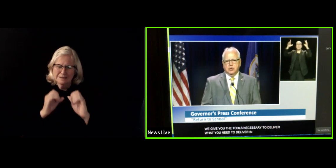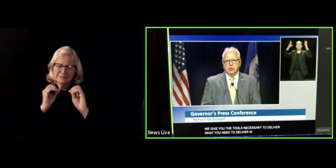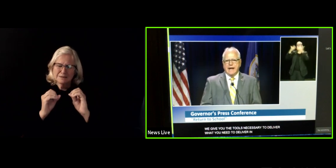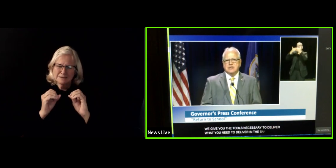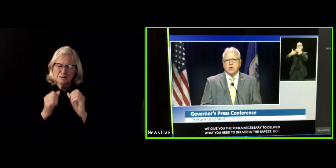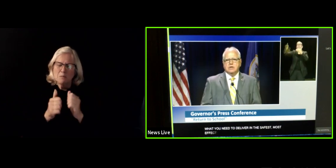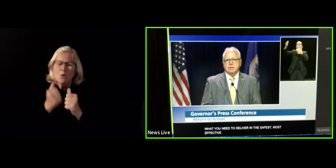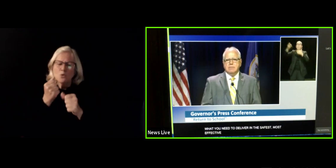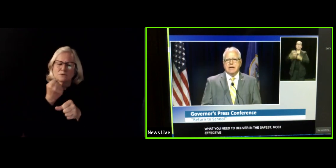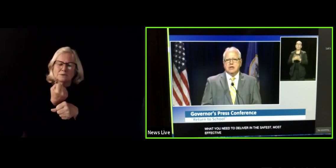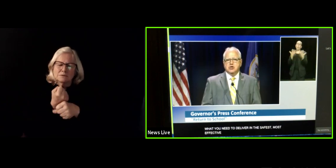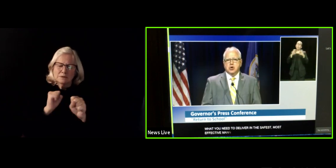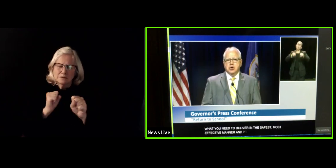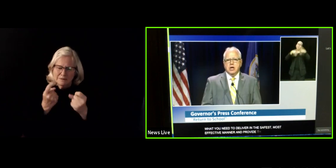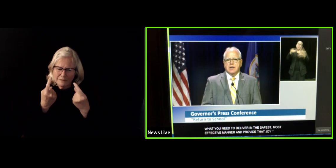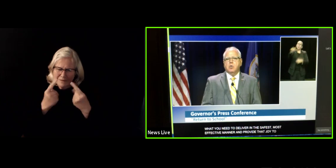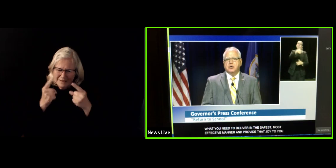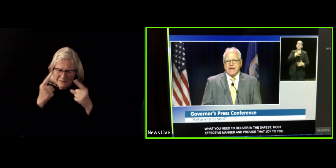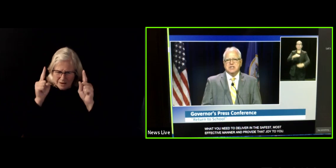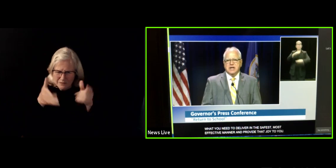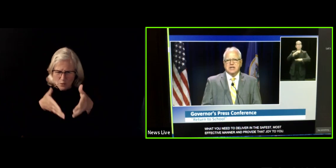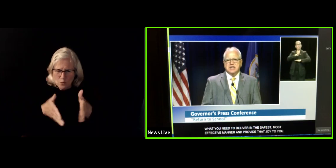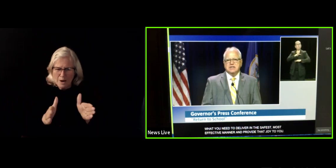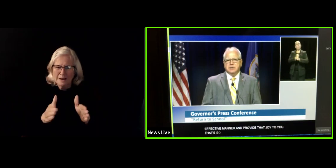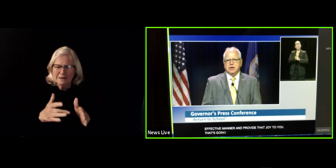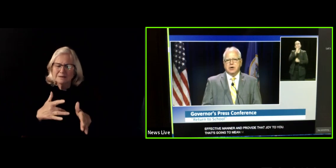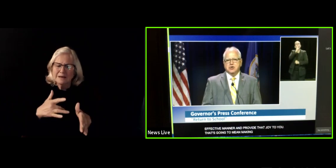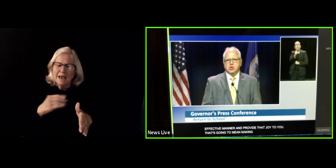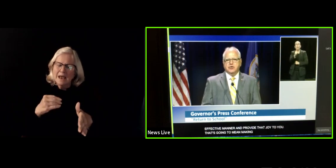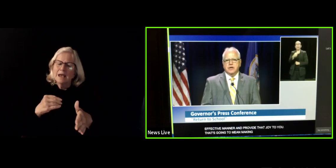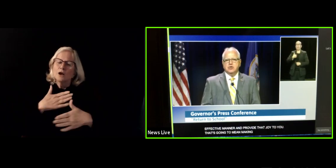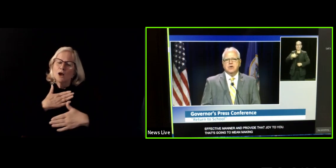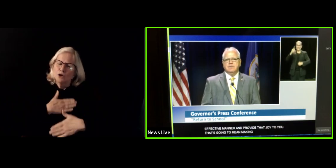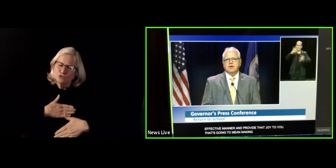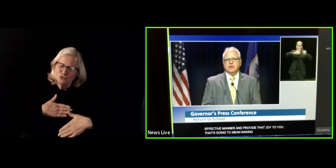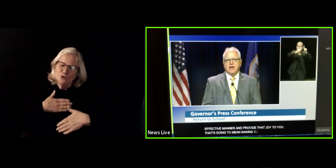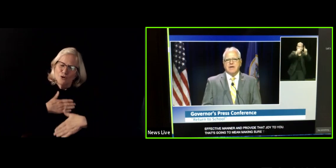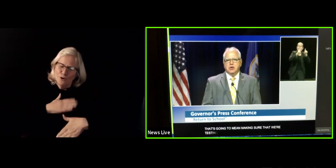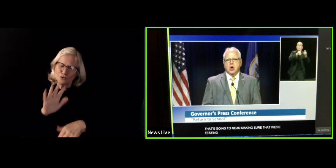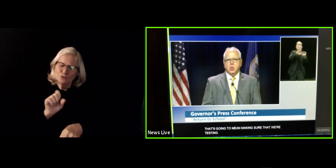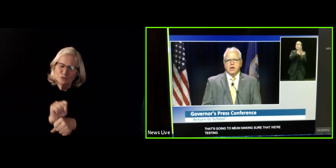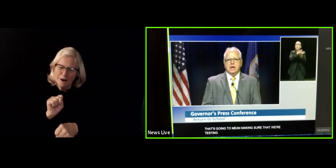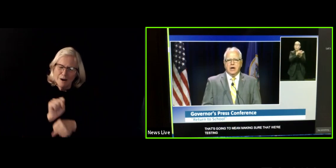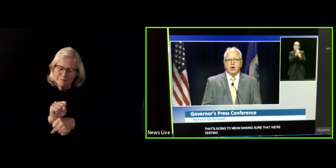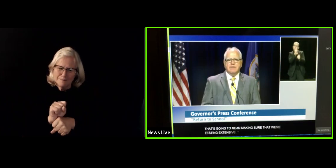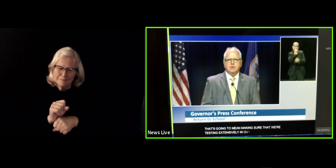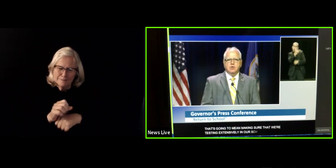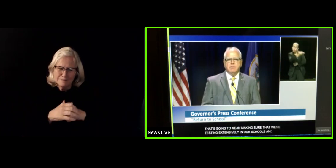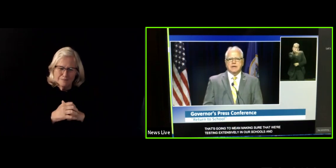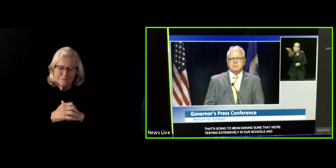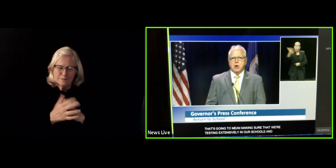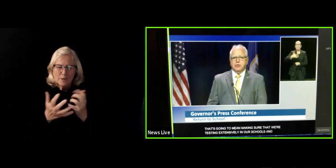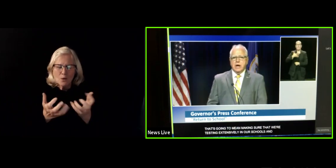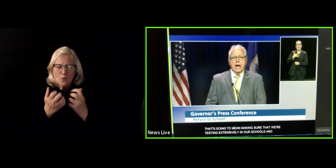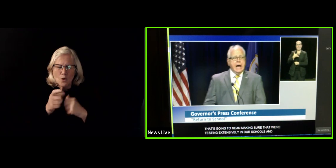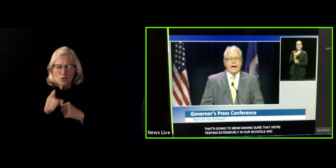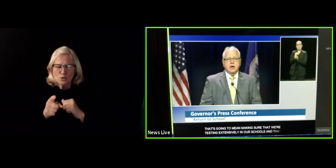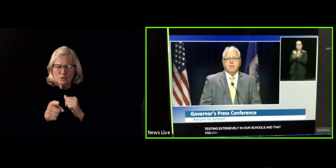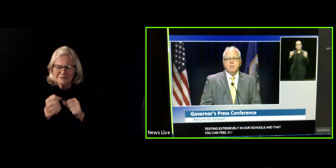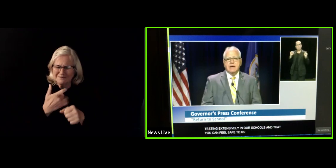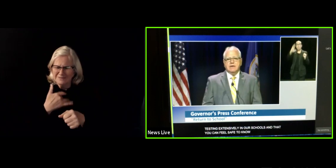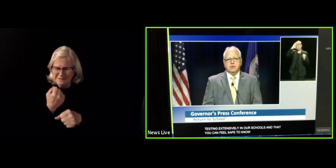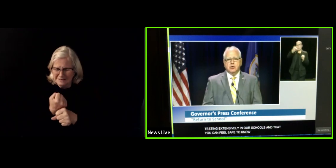you. That's going to mean making sure that we're testing extensively in our schools and that you can feel safe to know when or if you have been exposed. And